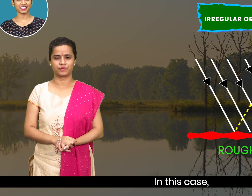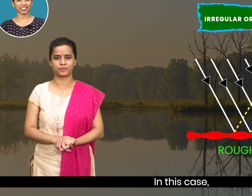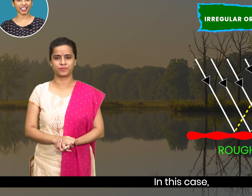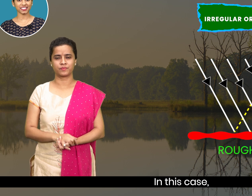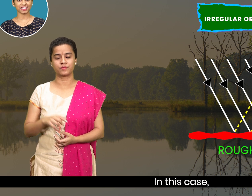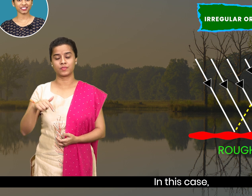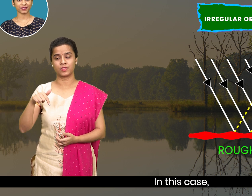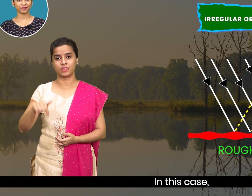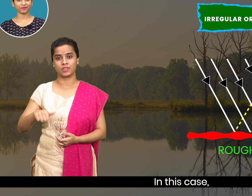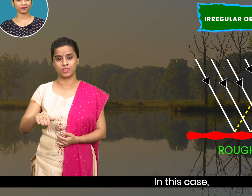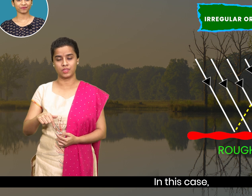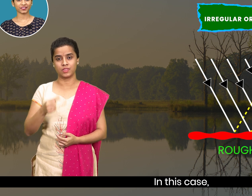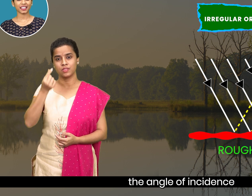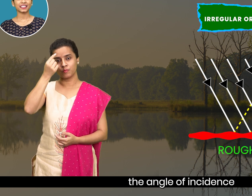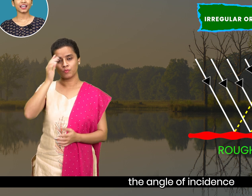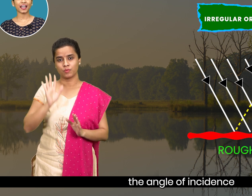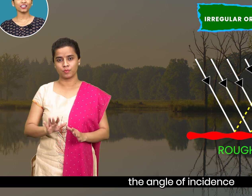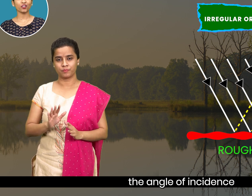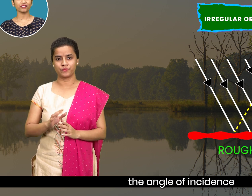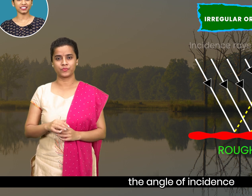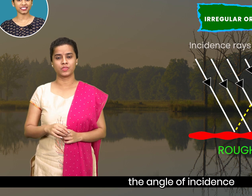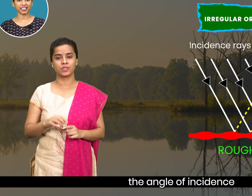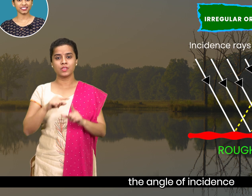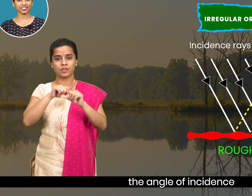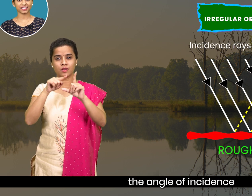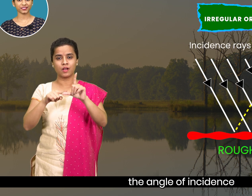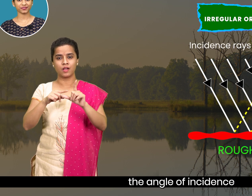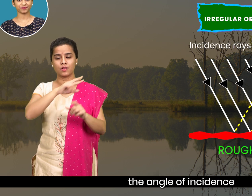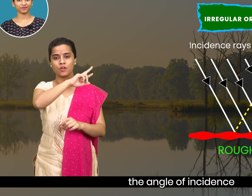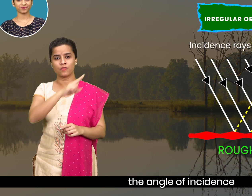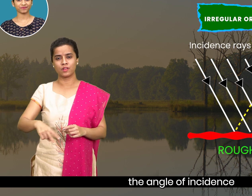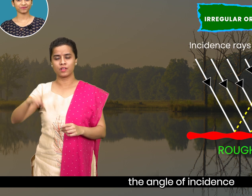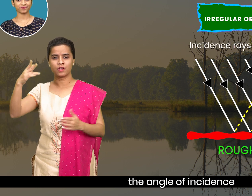In this case, the angle of incidence